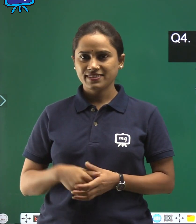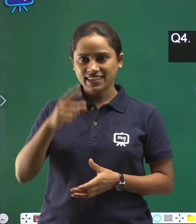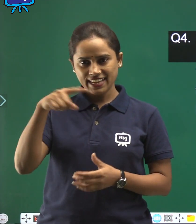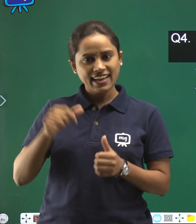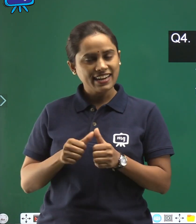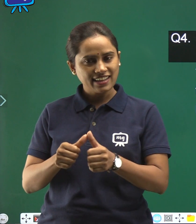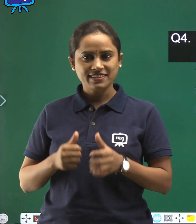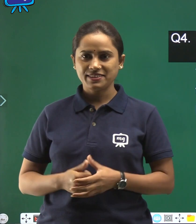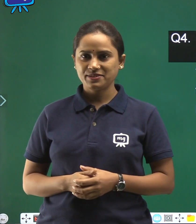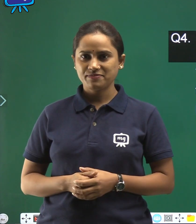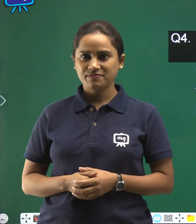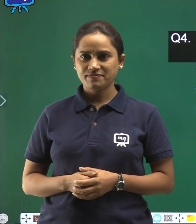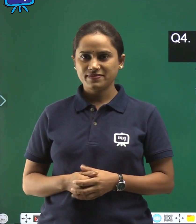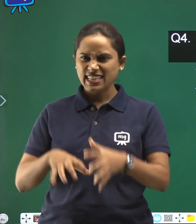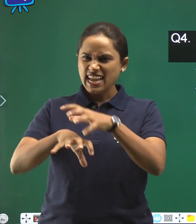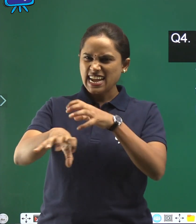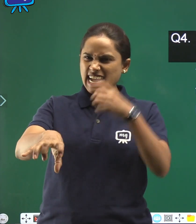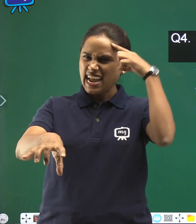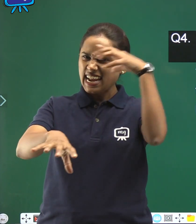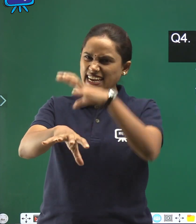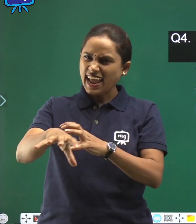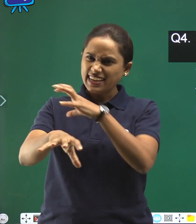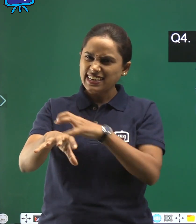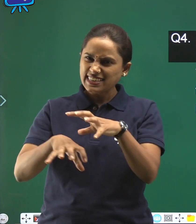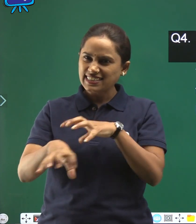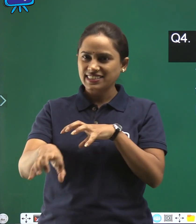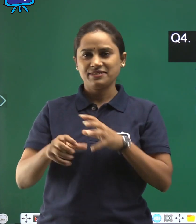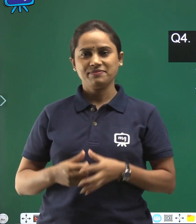Correct answer is tigers.